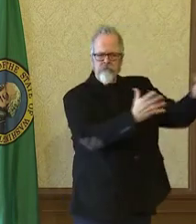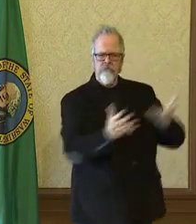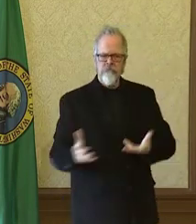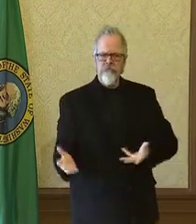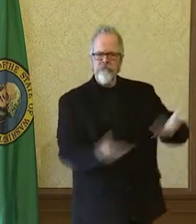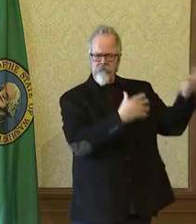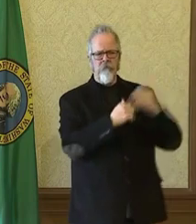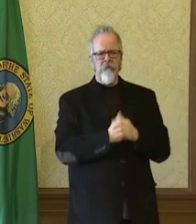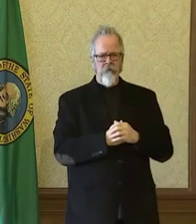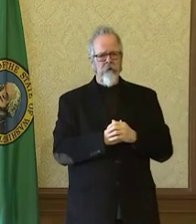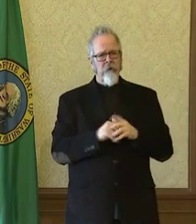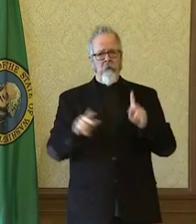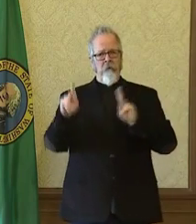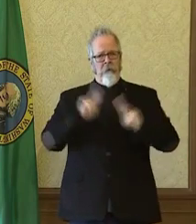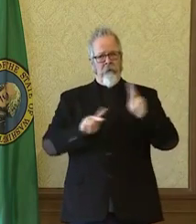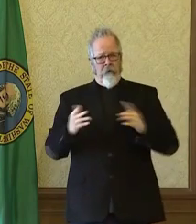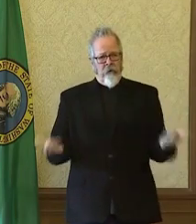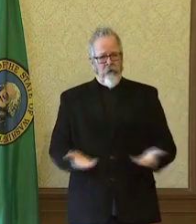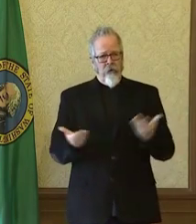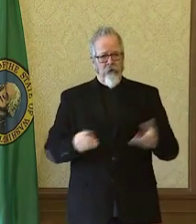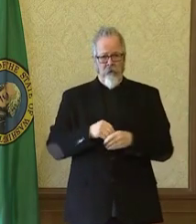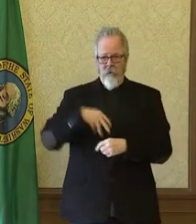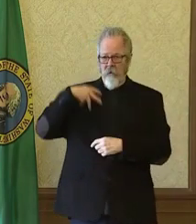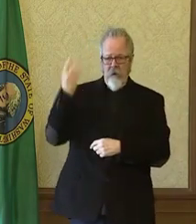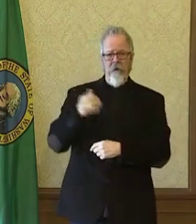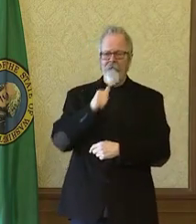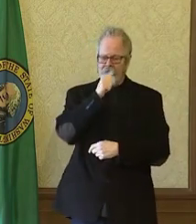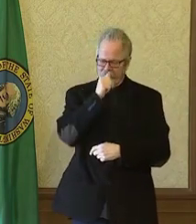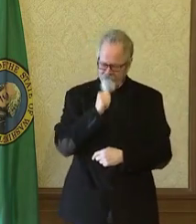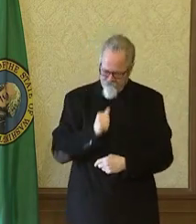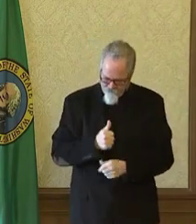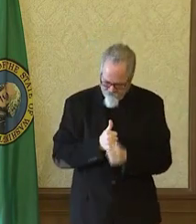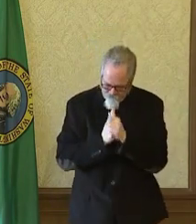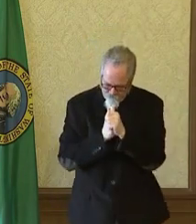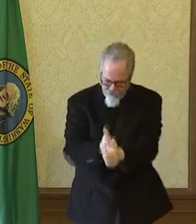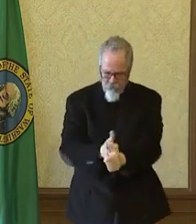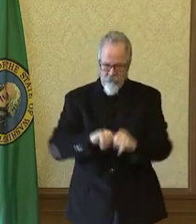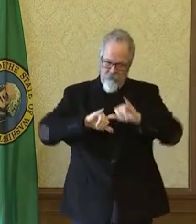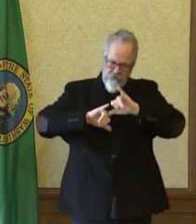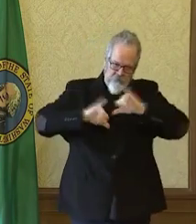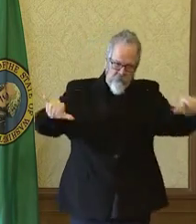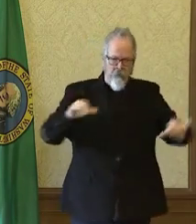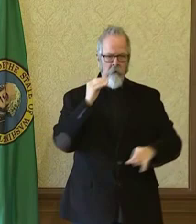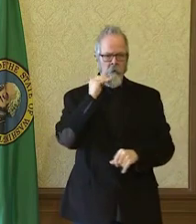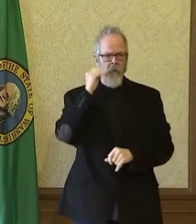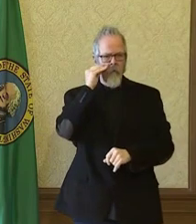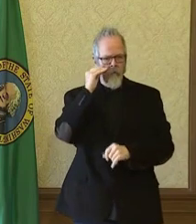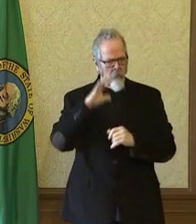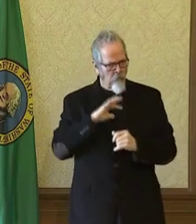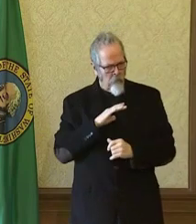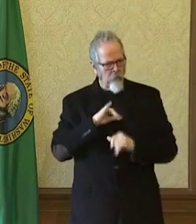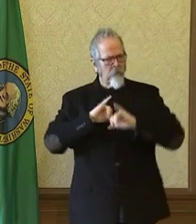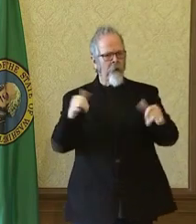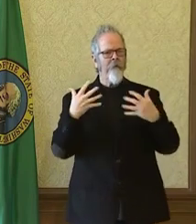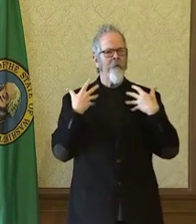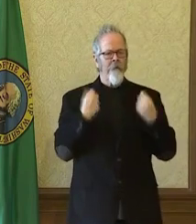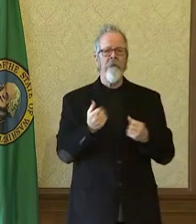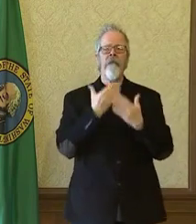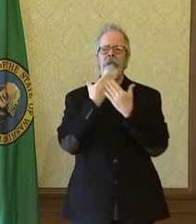know this process is slow, it is methodical, and I'm glad we are committed to it, lock, stock, and